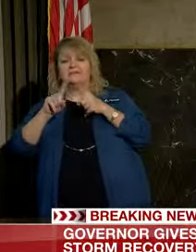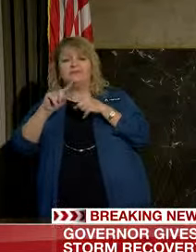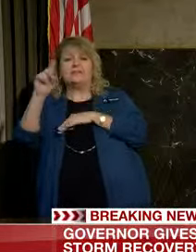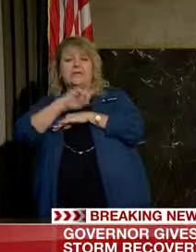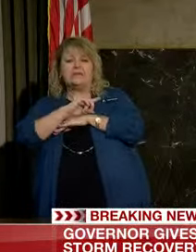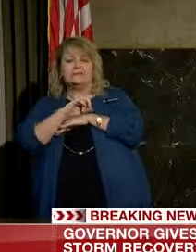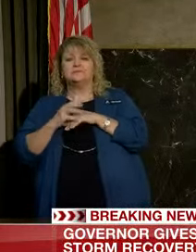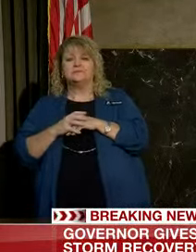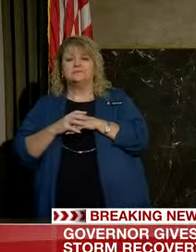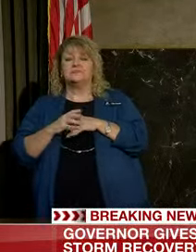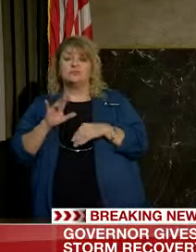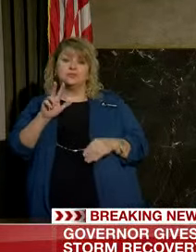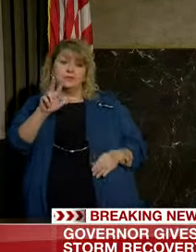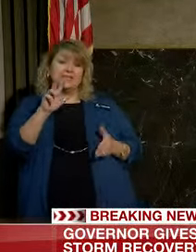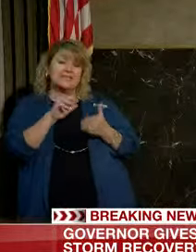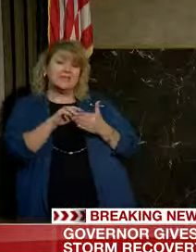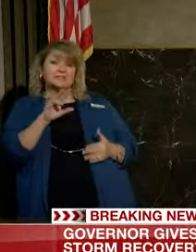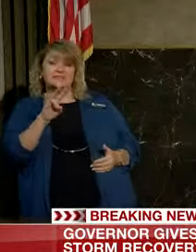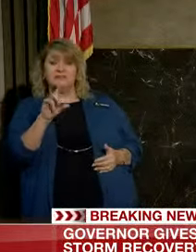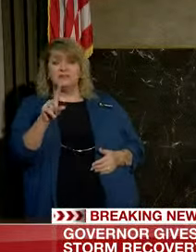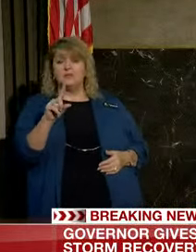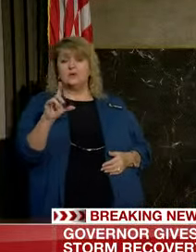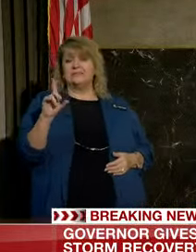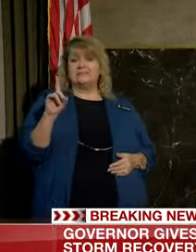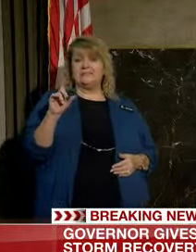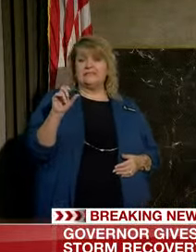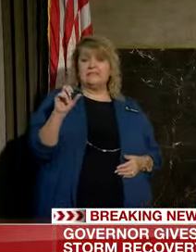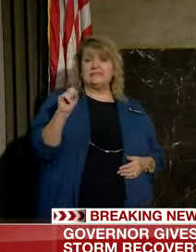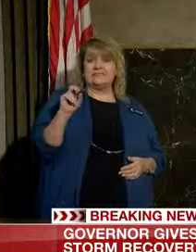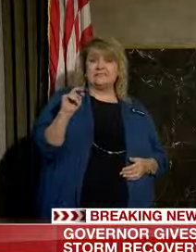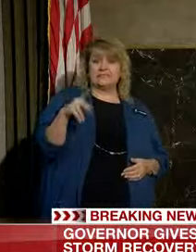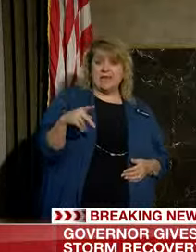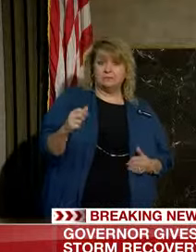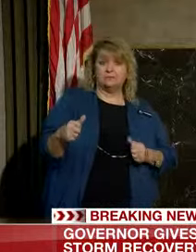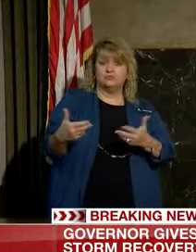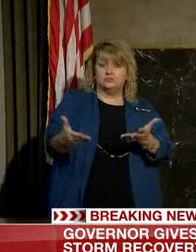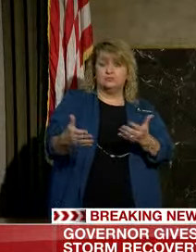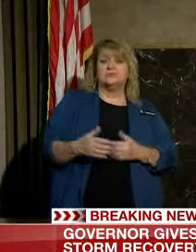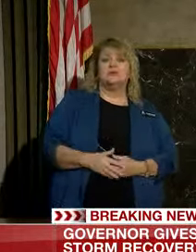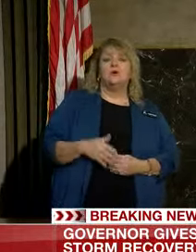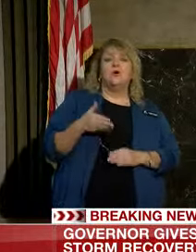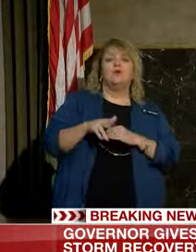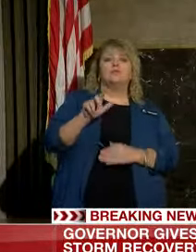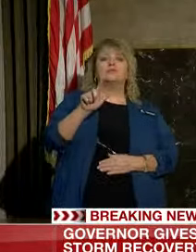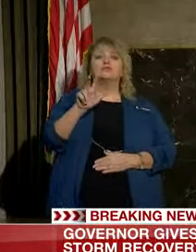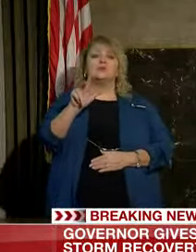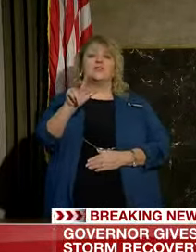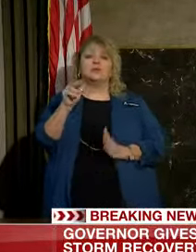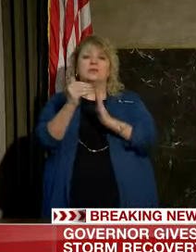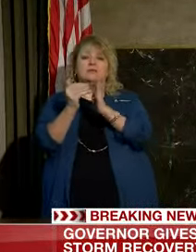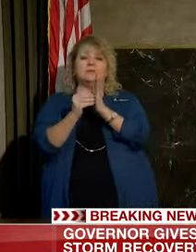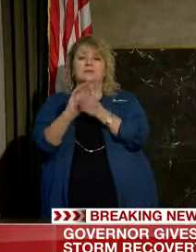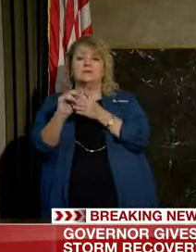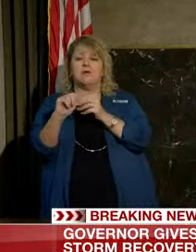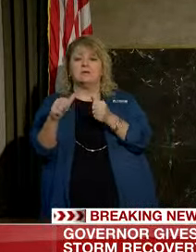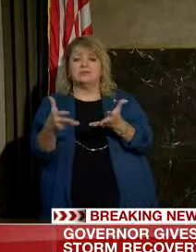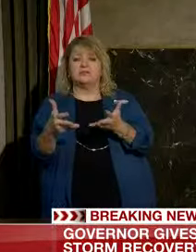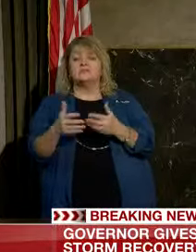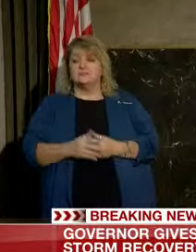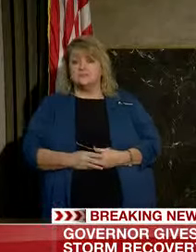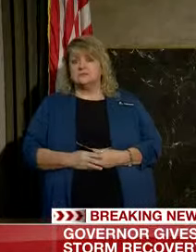73,091 DSNAP applicants who were served, and more than $23 million in nutrition assistance benefits